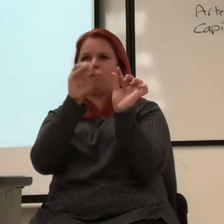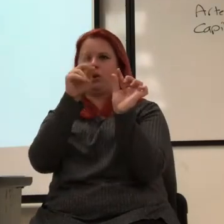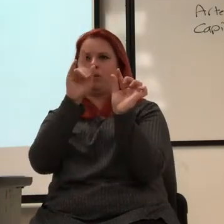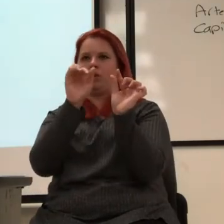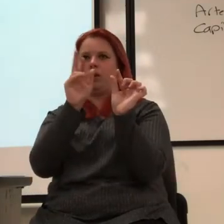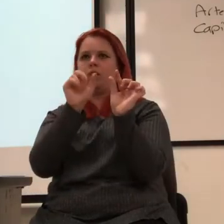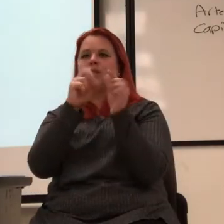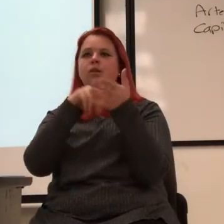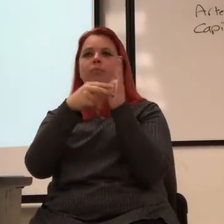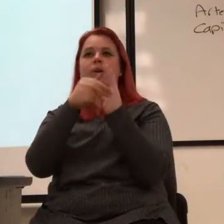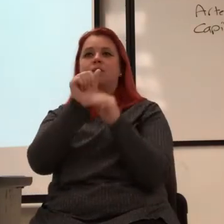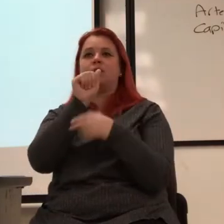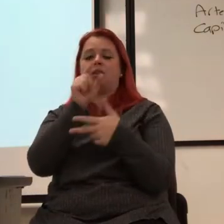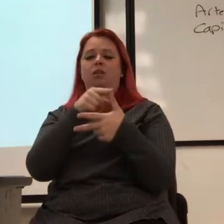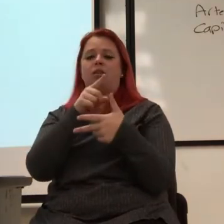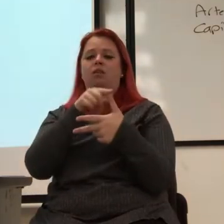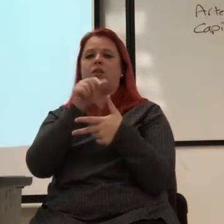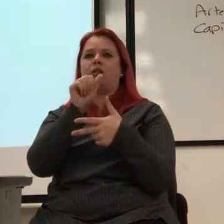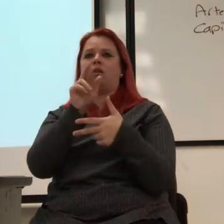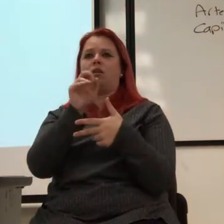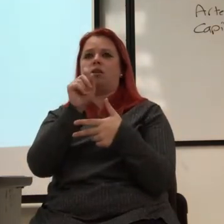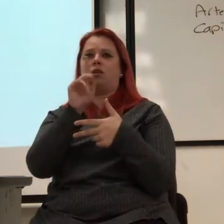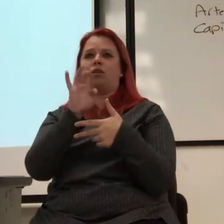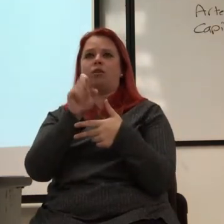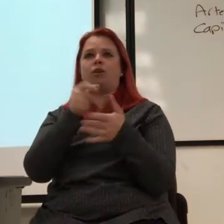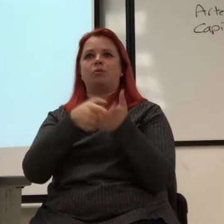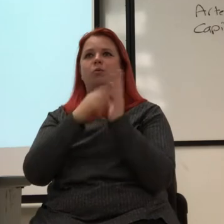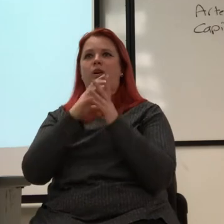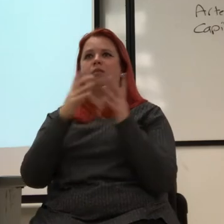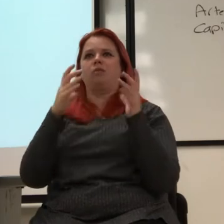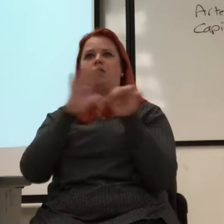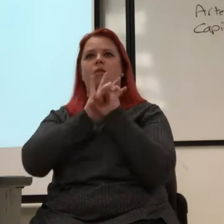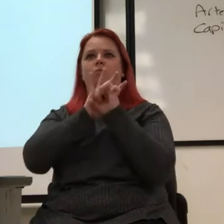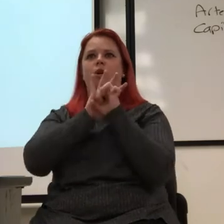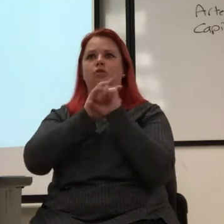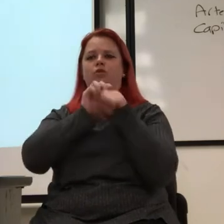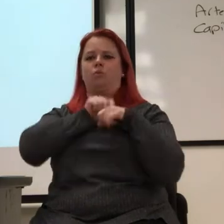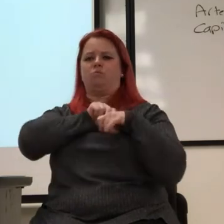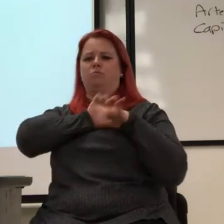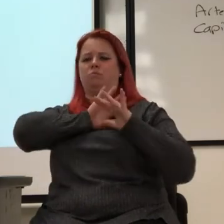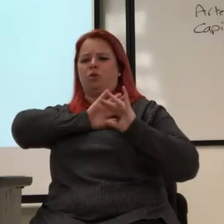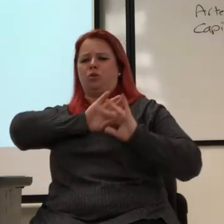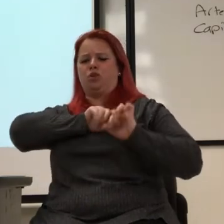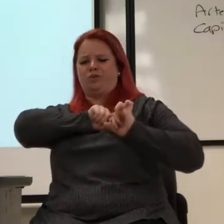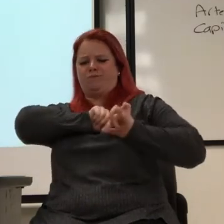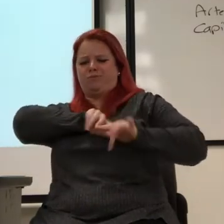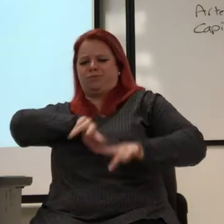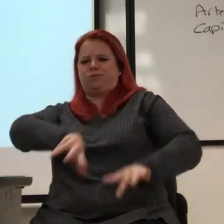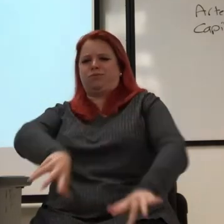to do that. So that, the heart generates pressure to push blood into the arteries, and you know, that's what's measured